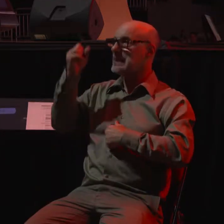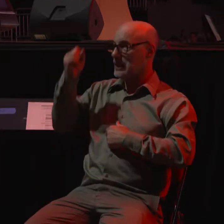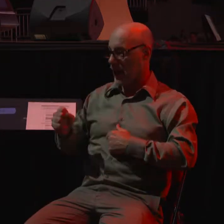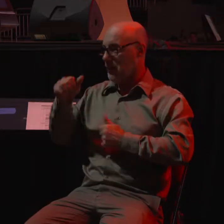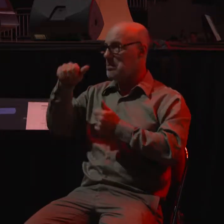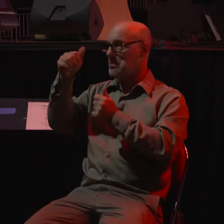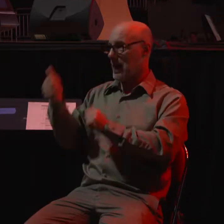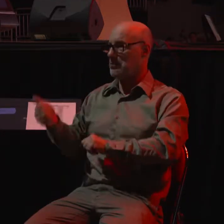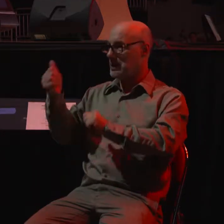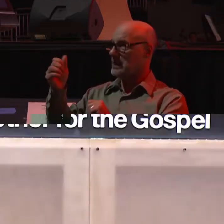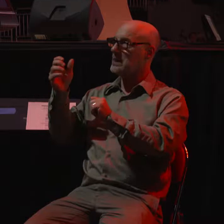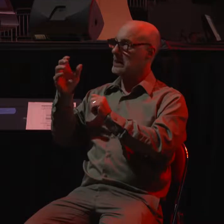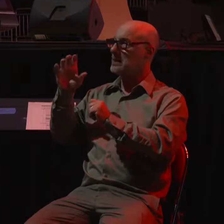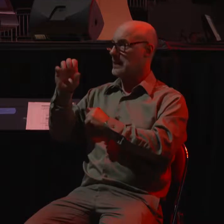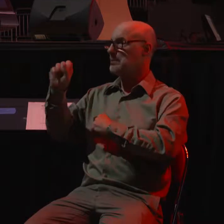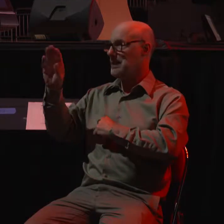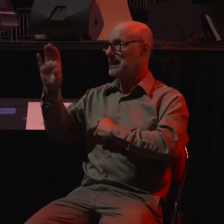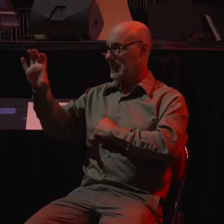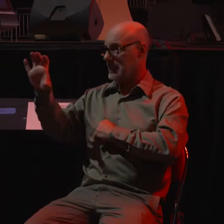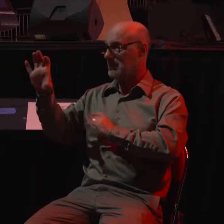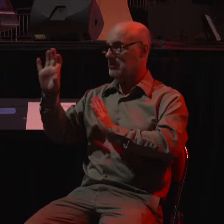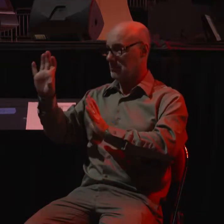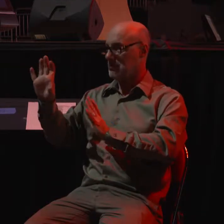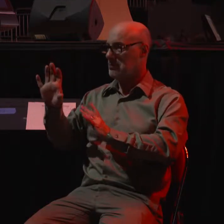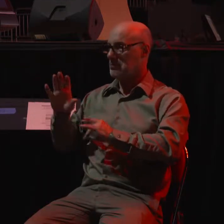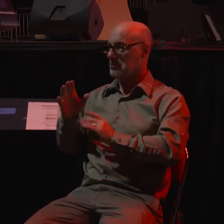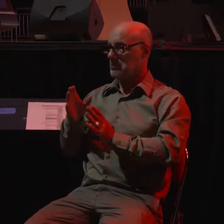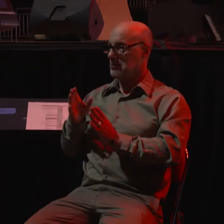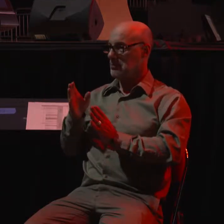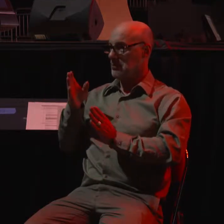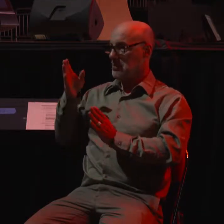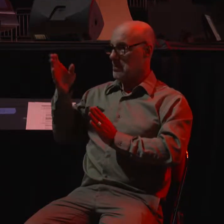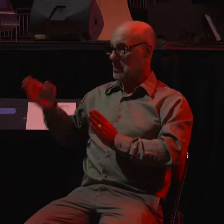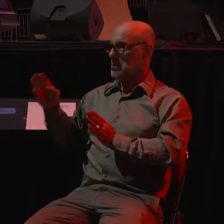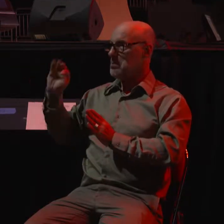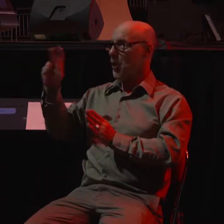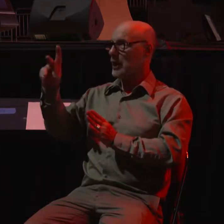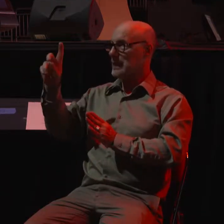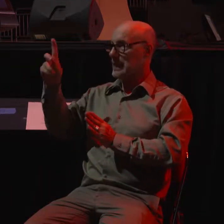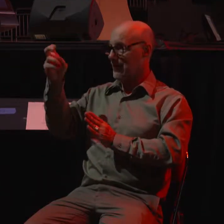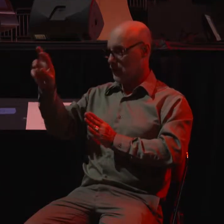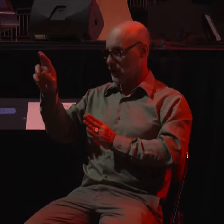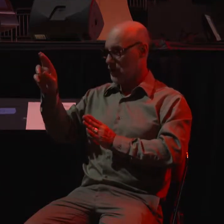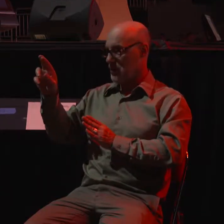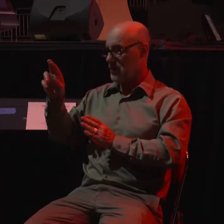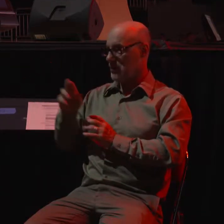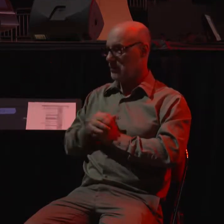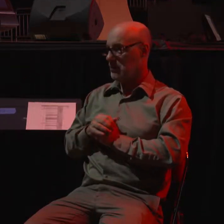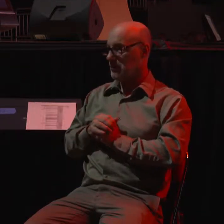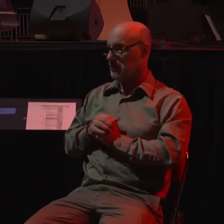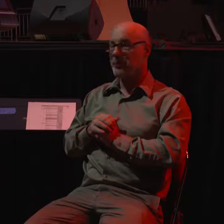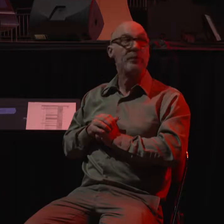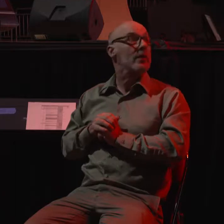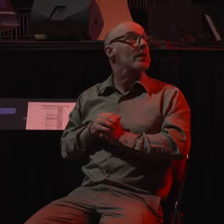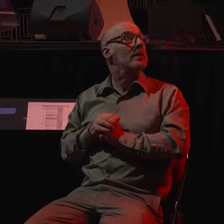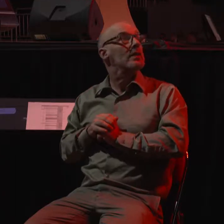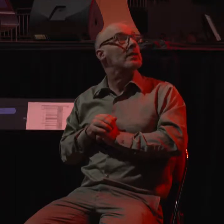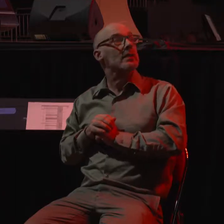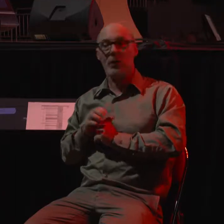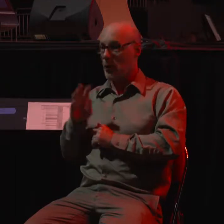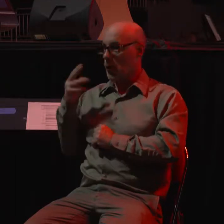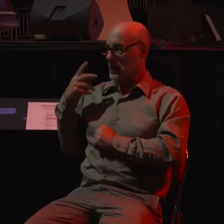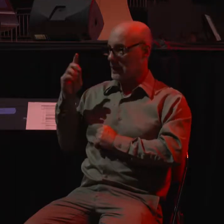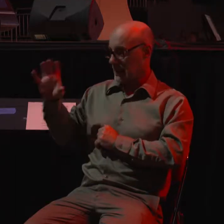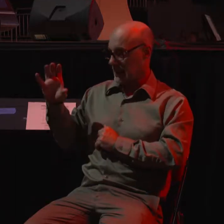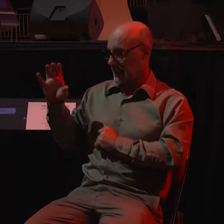Baptist. Kentucky Baptist Convention. Kentucky Baptist Convention. Amen. Next to him is Mark Dever, Senior Pastor of Capitol Hill Baptist Church, Washington,